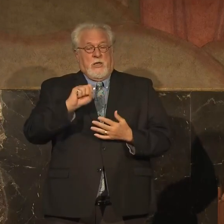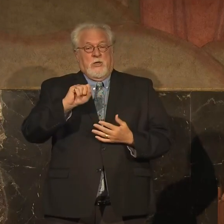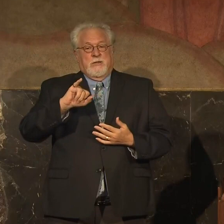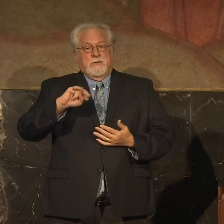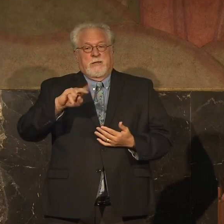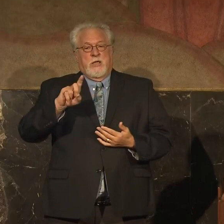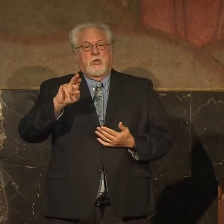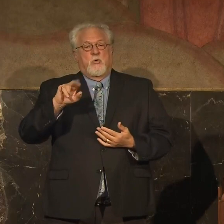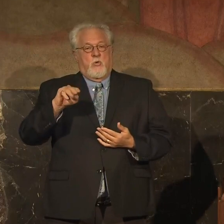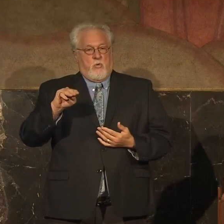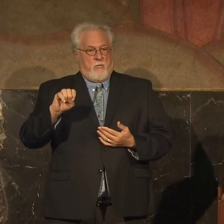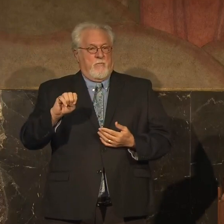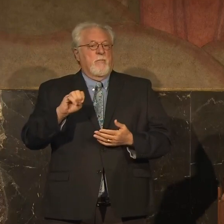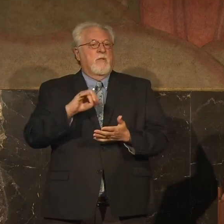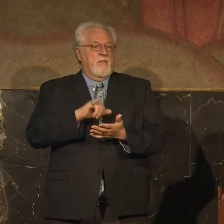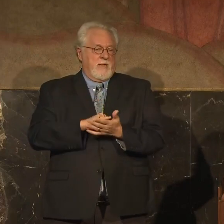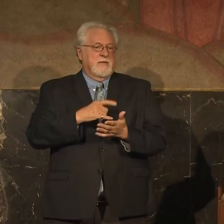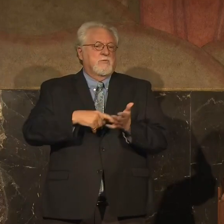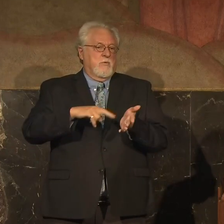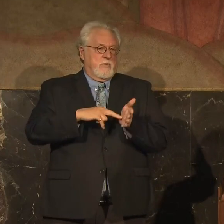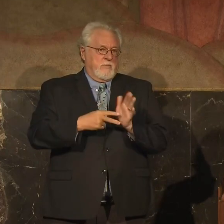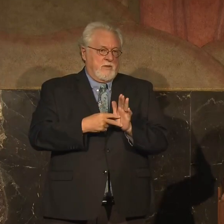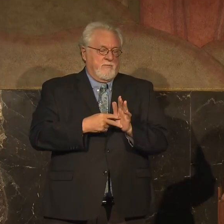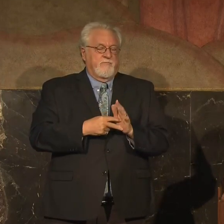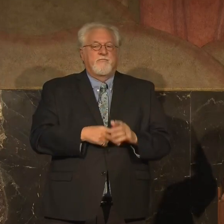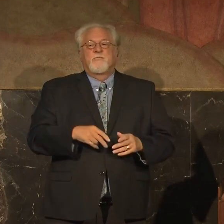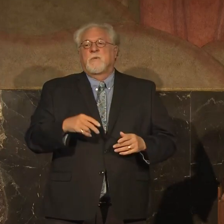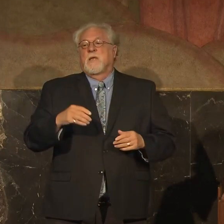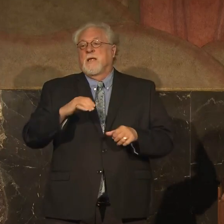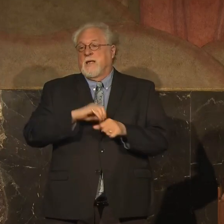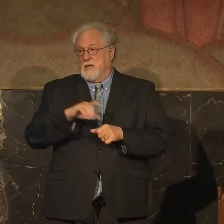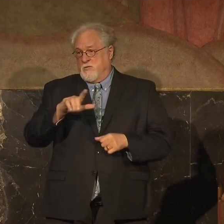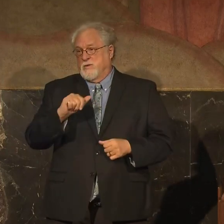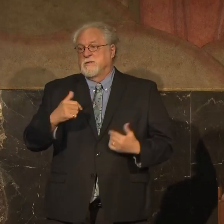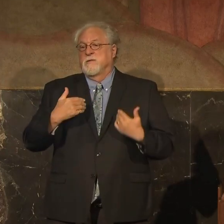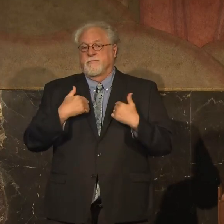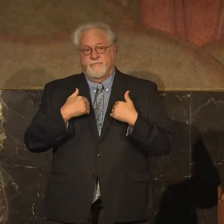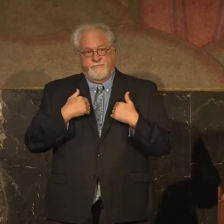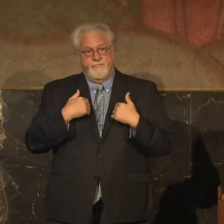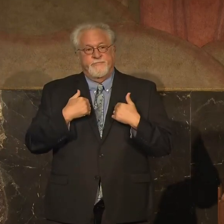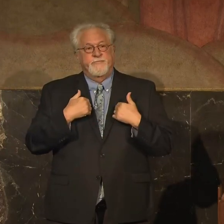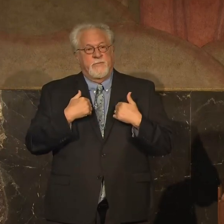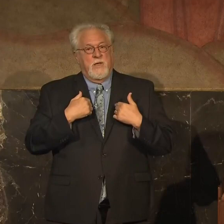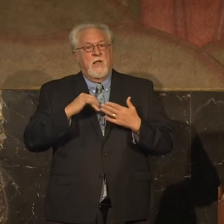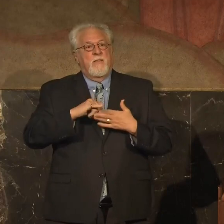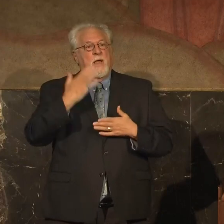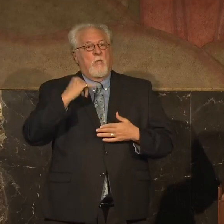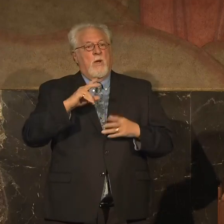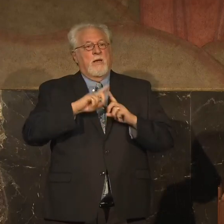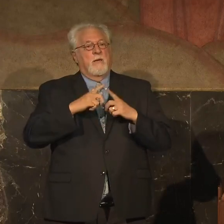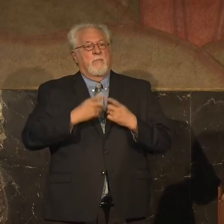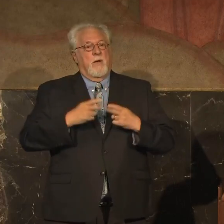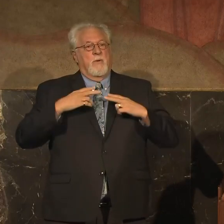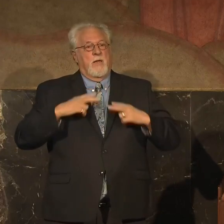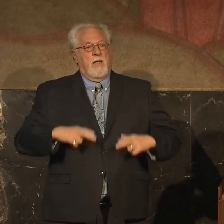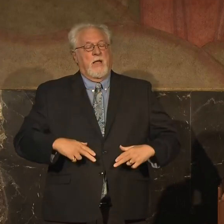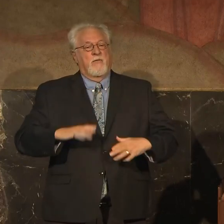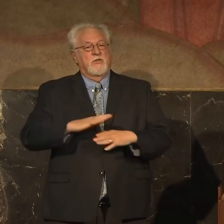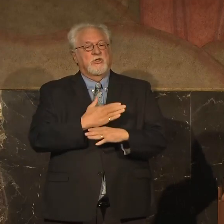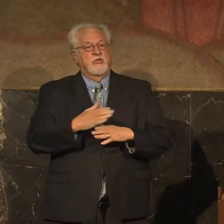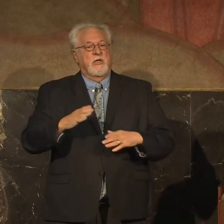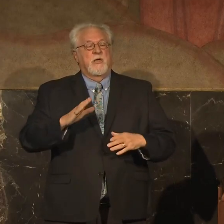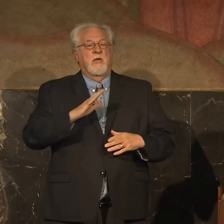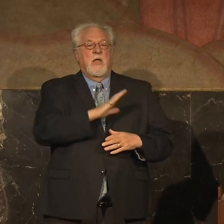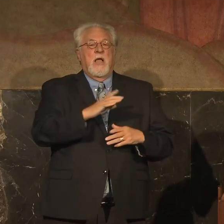that's what we're talking about. I do want you to know it's in Louisiana, and that's why the Department of Health has shared 2 of what they call